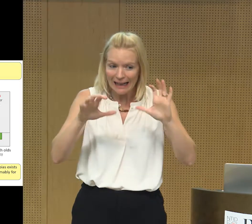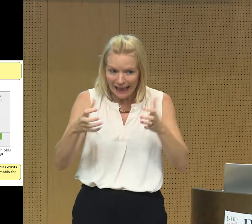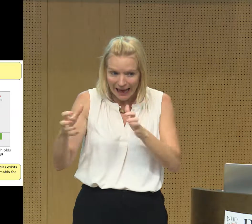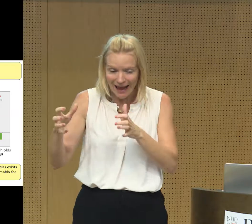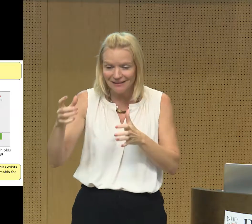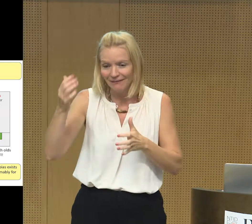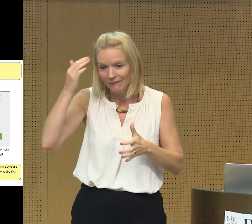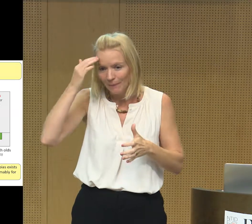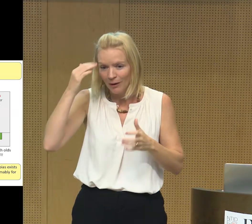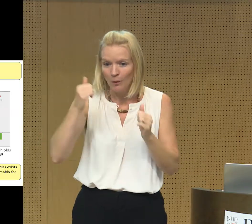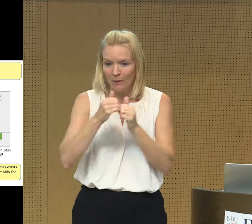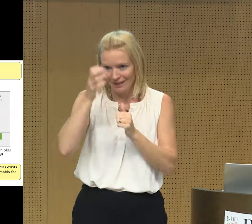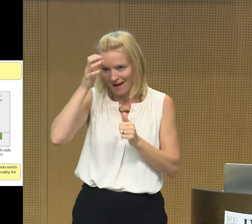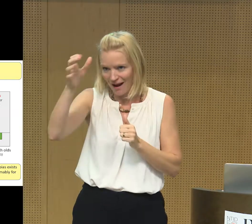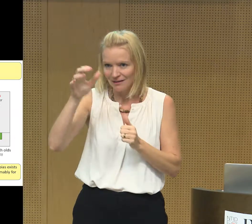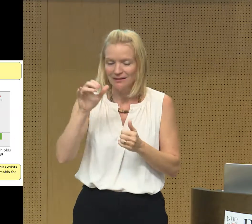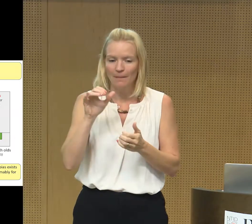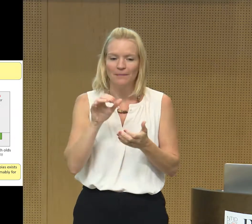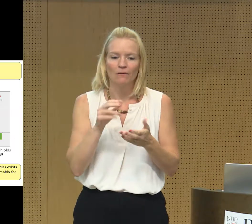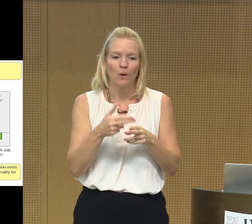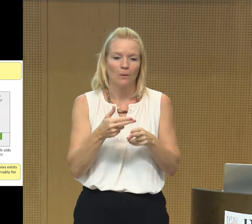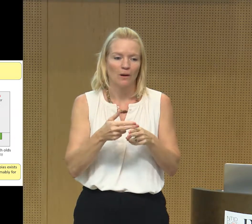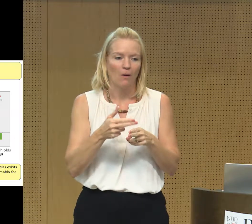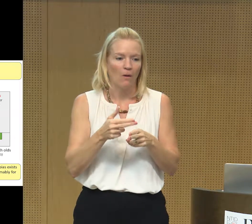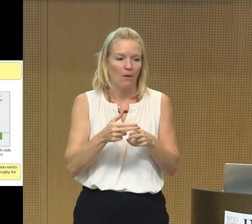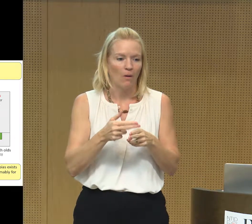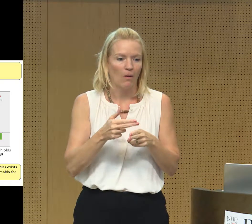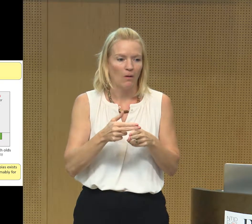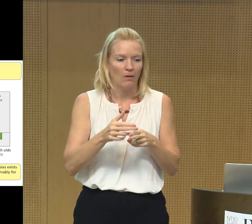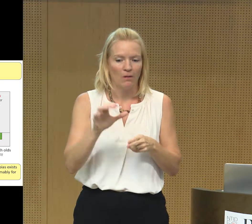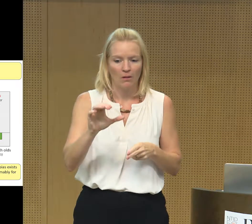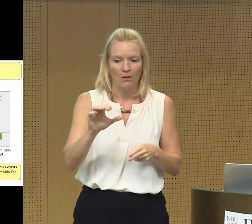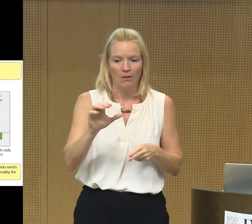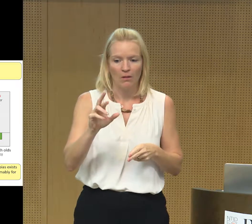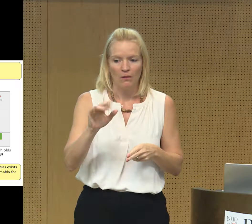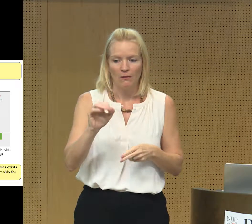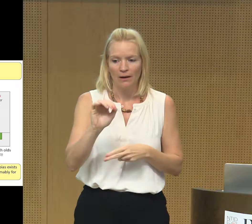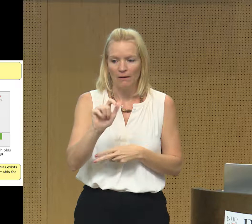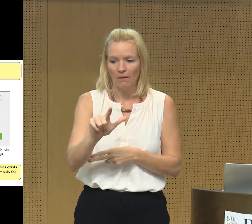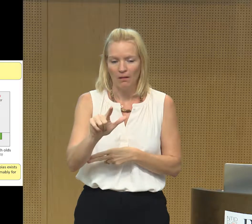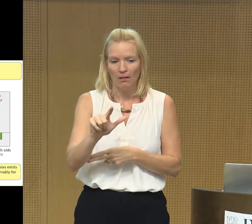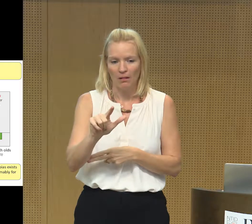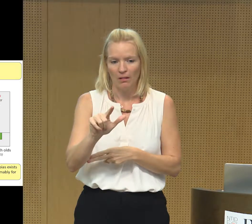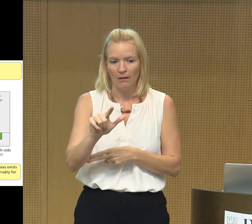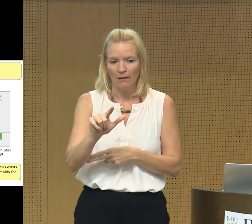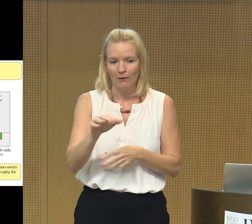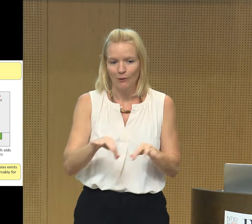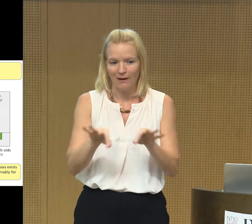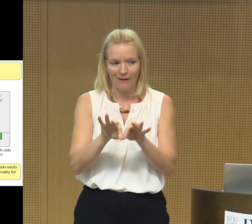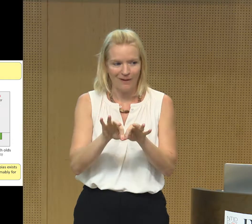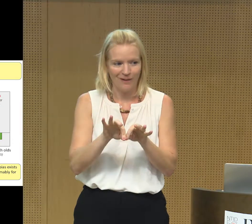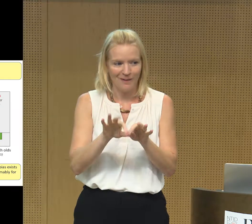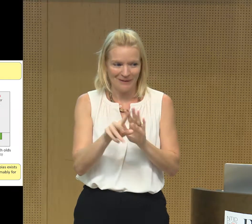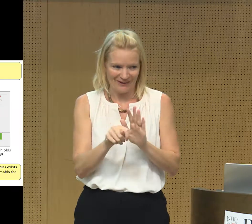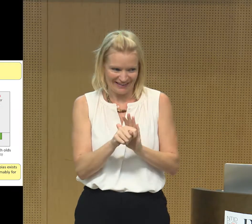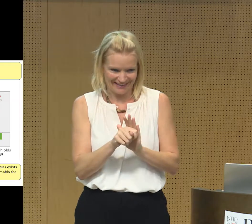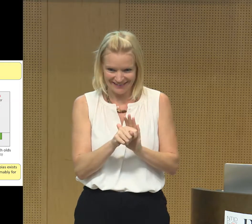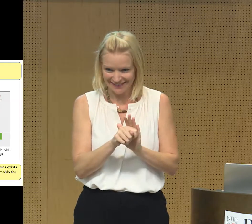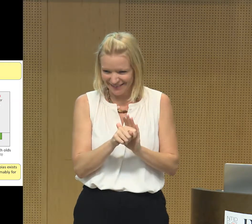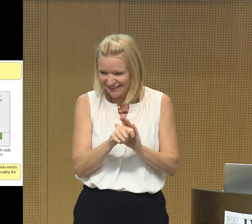So maybe some of you have taken a psych class. You're familiar with the concept of something that we call critical period.